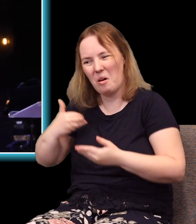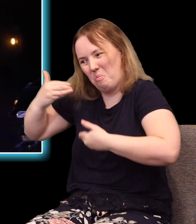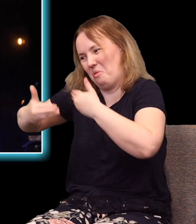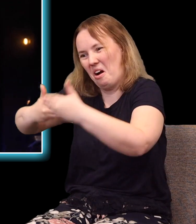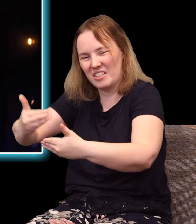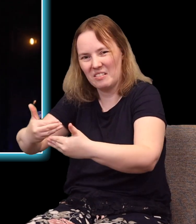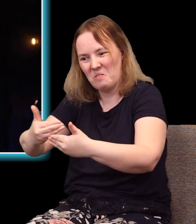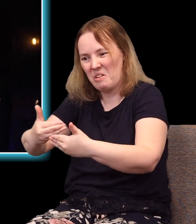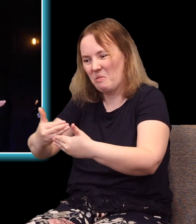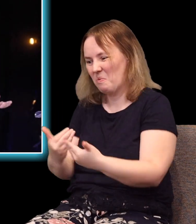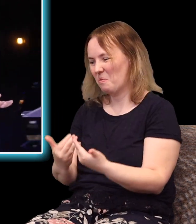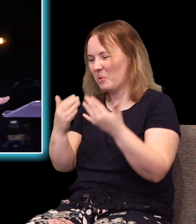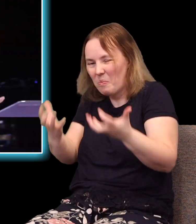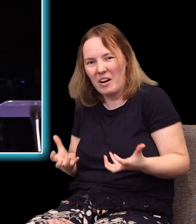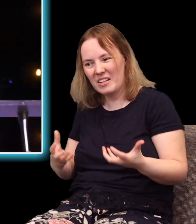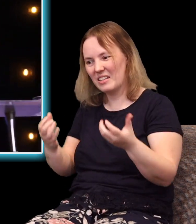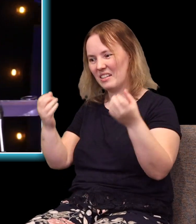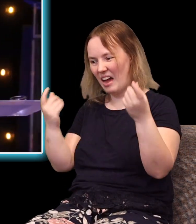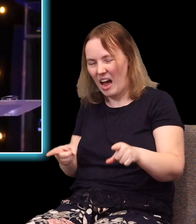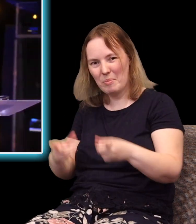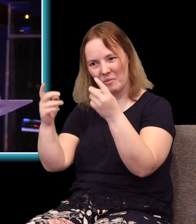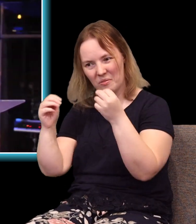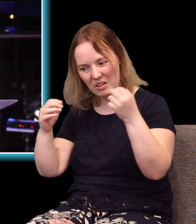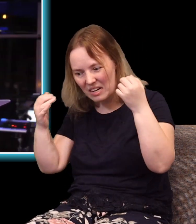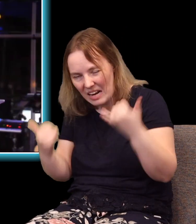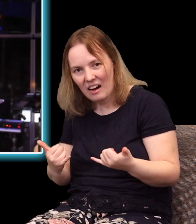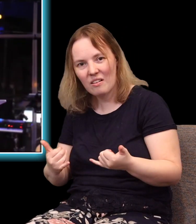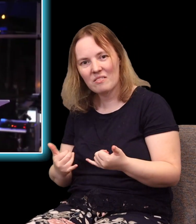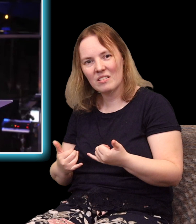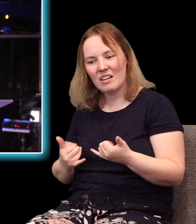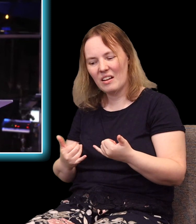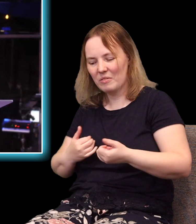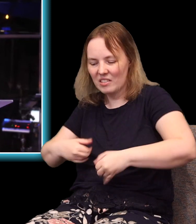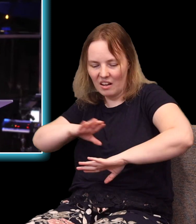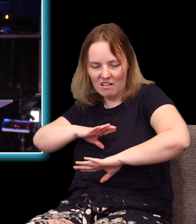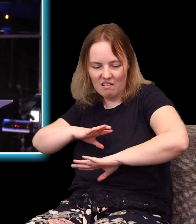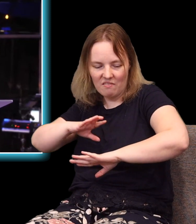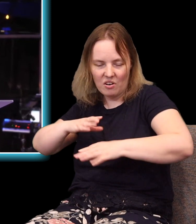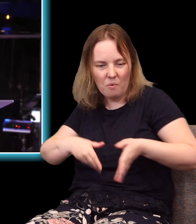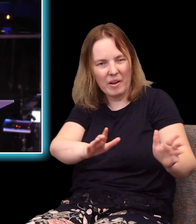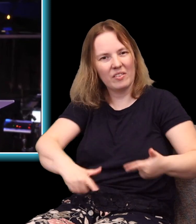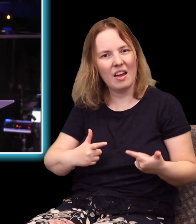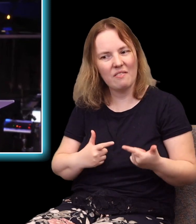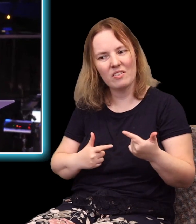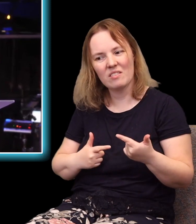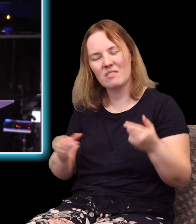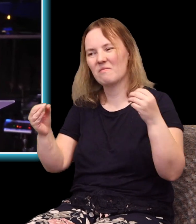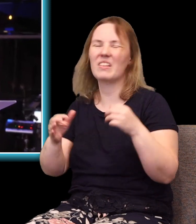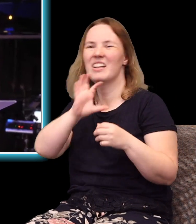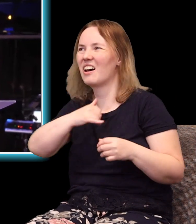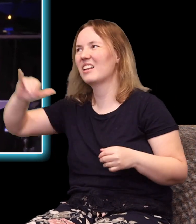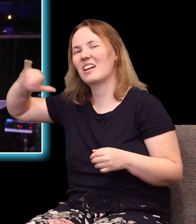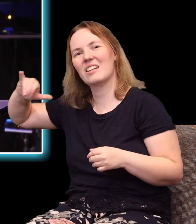want it to happen right away, and we kind of give up on ourselves. So what we do, if we're not careful, is we settle for lifestyle over likeness, or what the Bible calls,